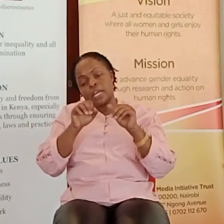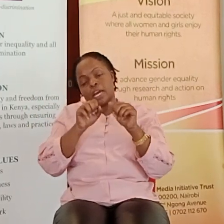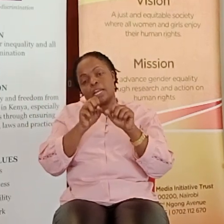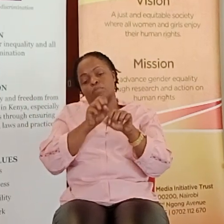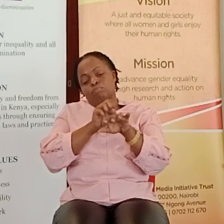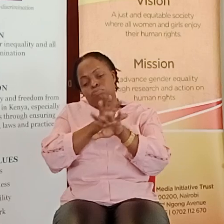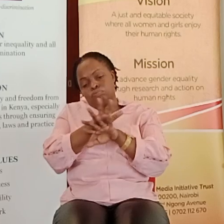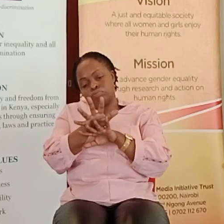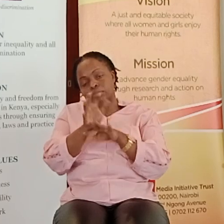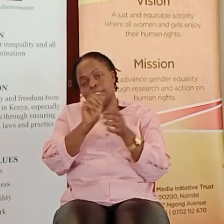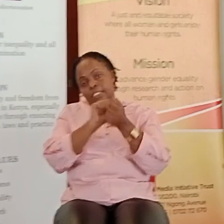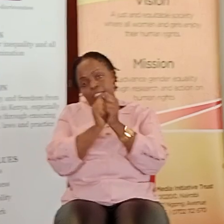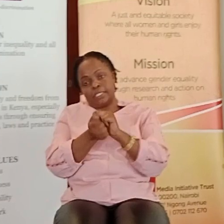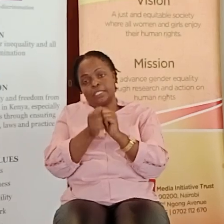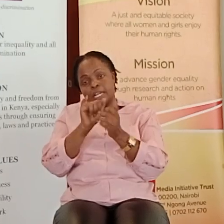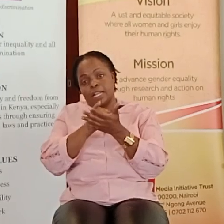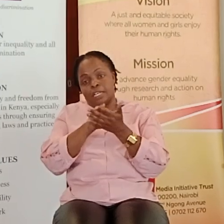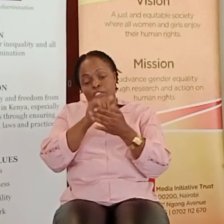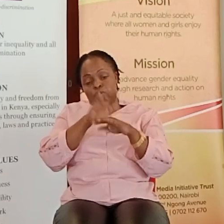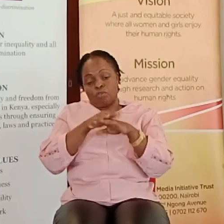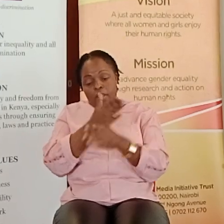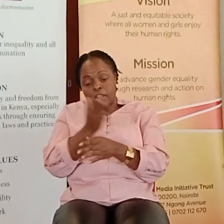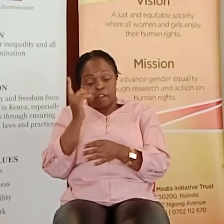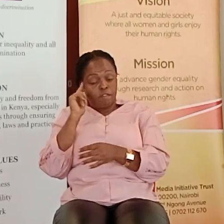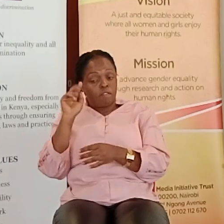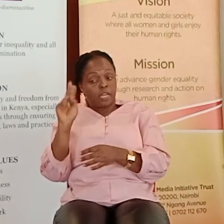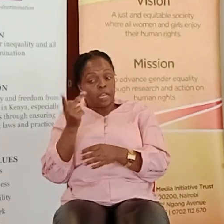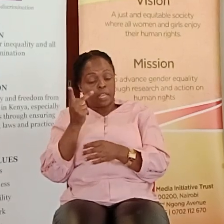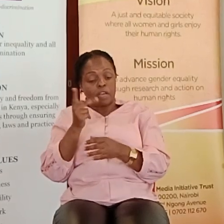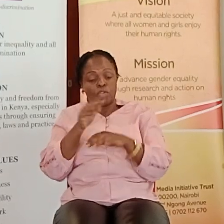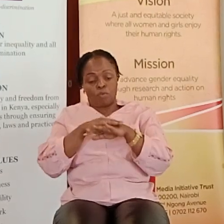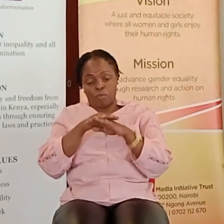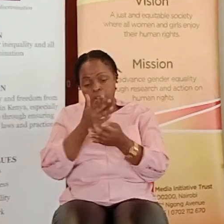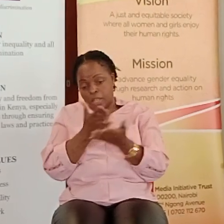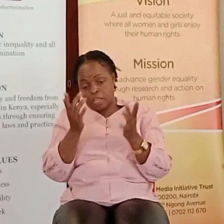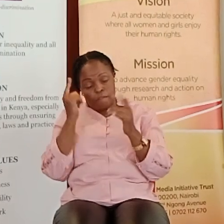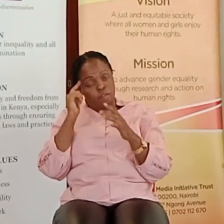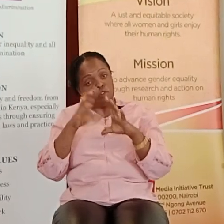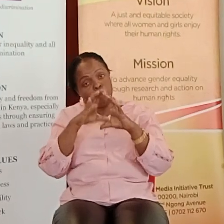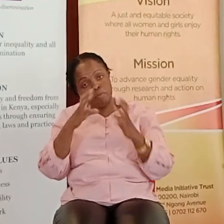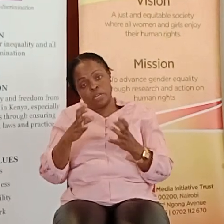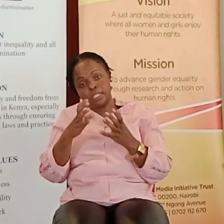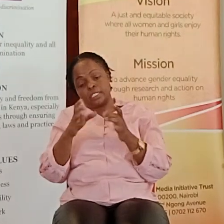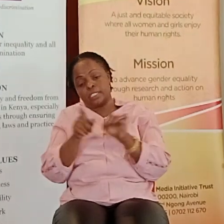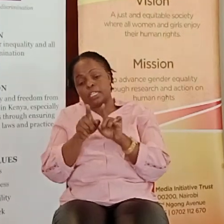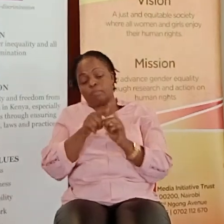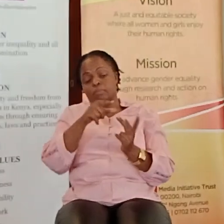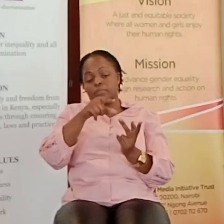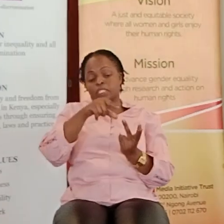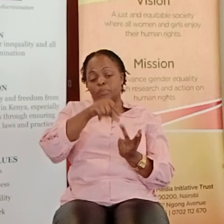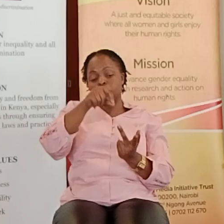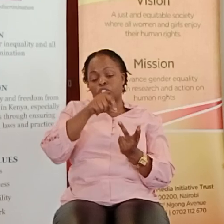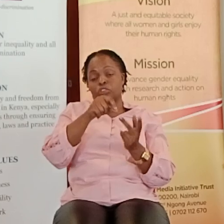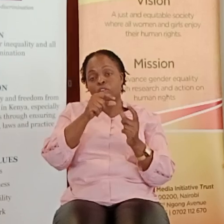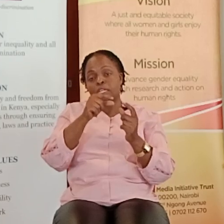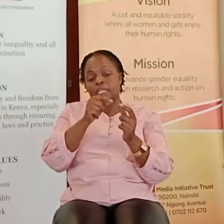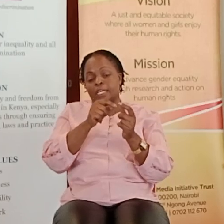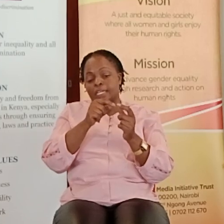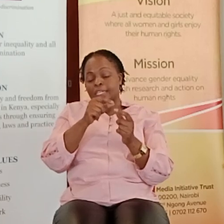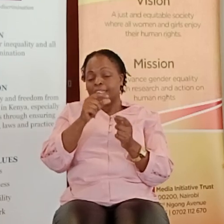great, a great thing for Kenya, a great thing for our communities, and as a special interest groups, because there is a lot that is